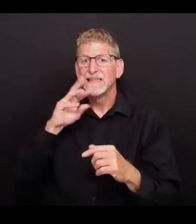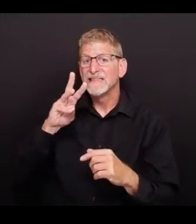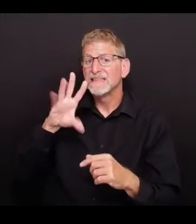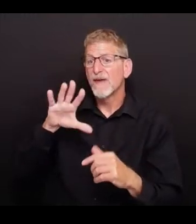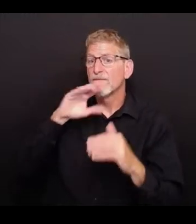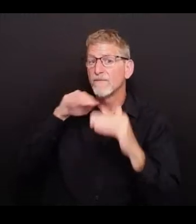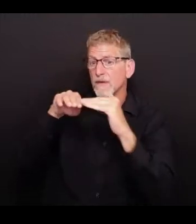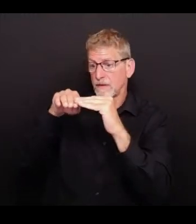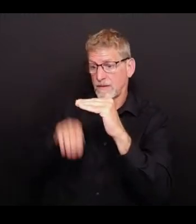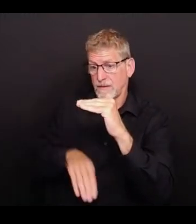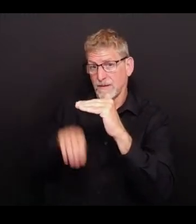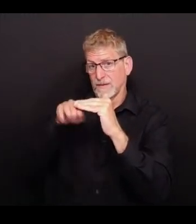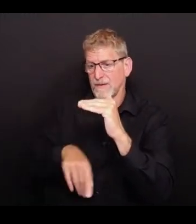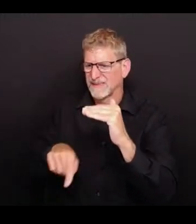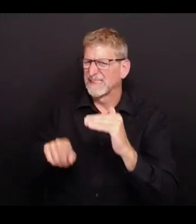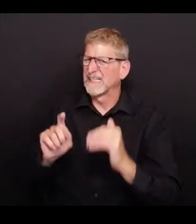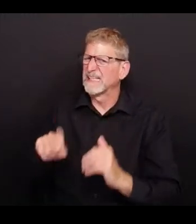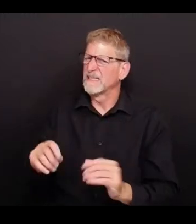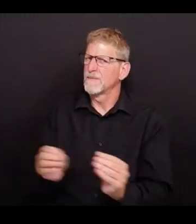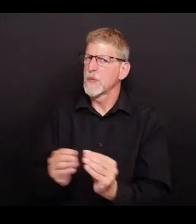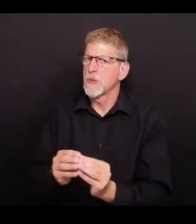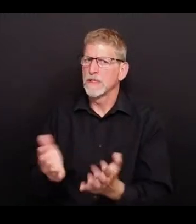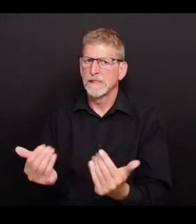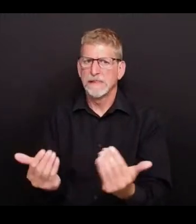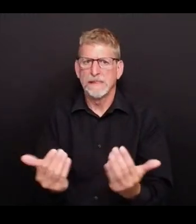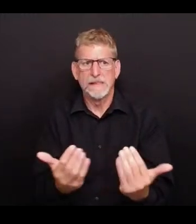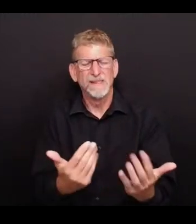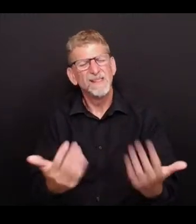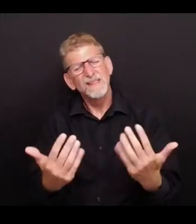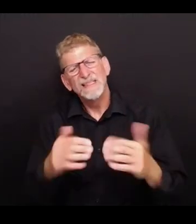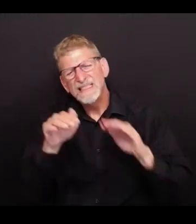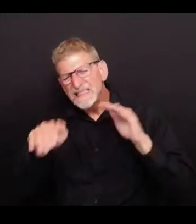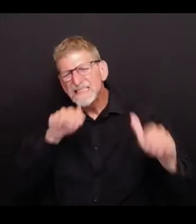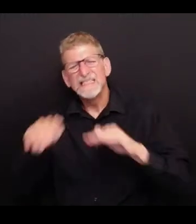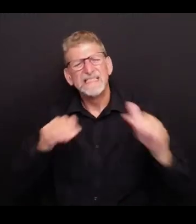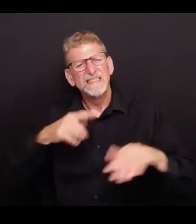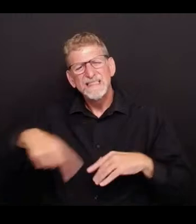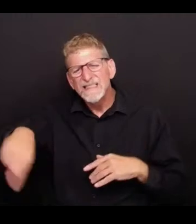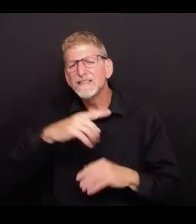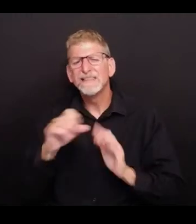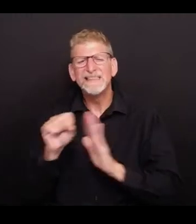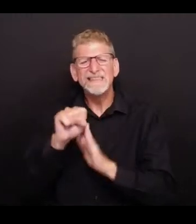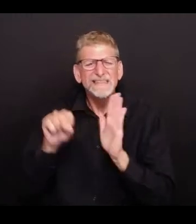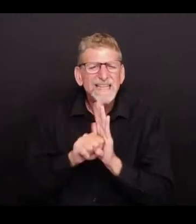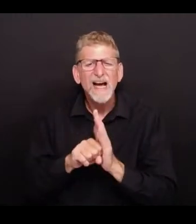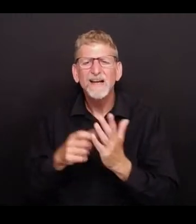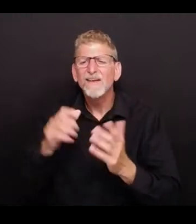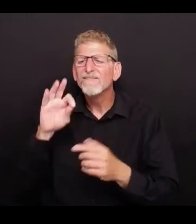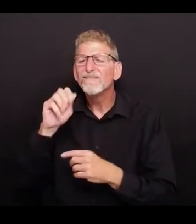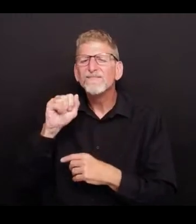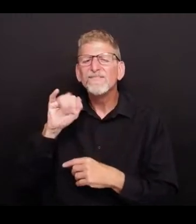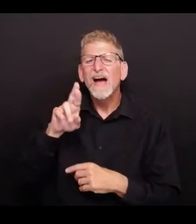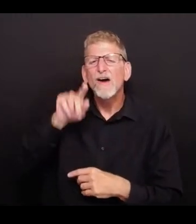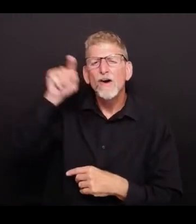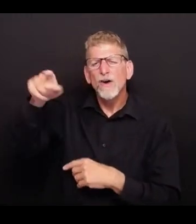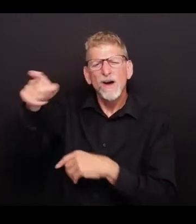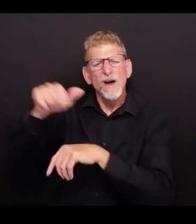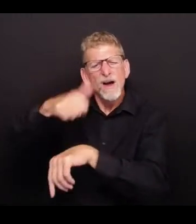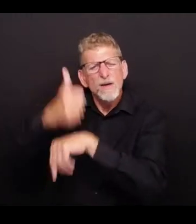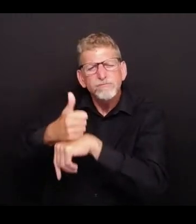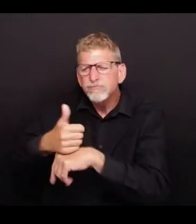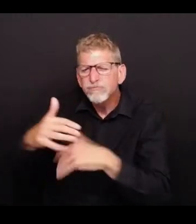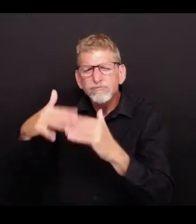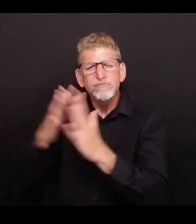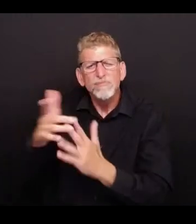65. Then I just want to take a minute to remind people of the State Fair vaccination site.